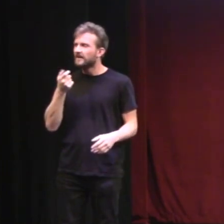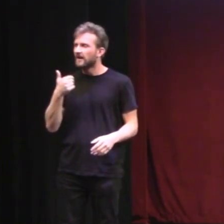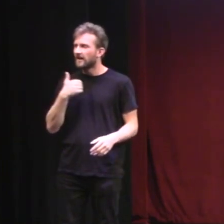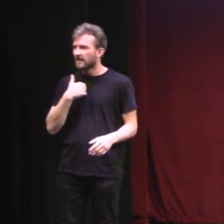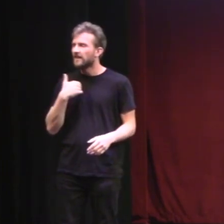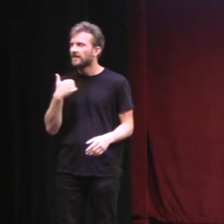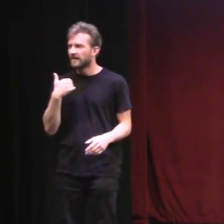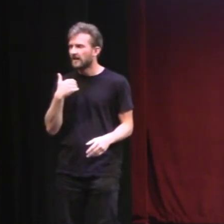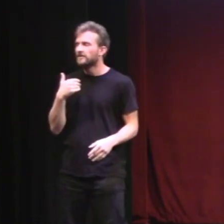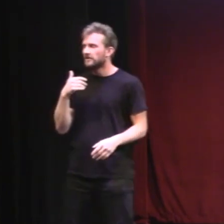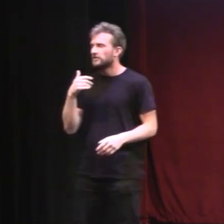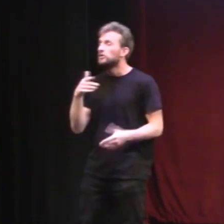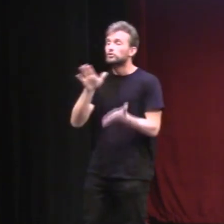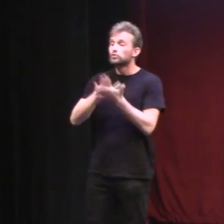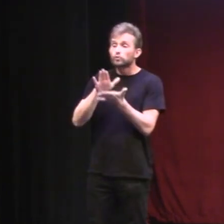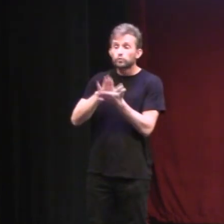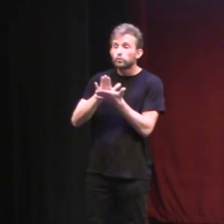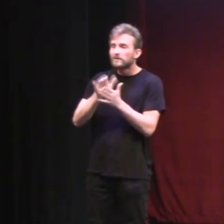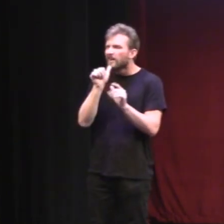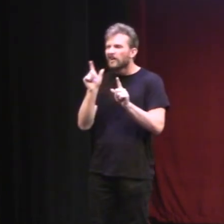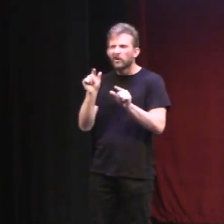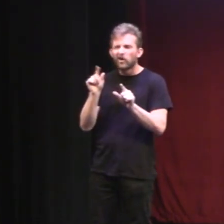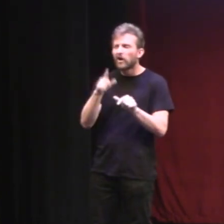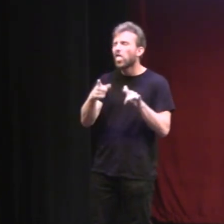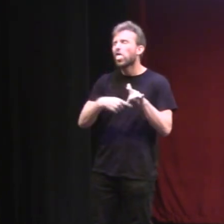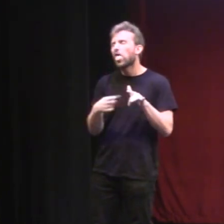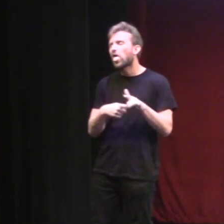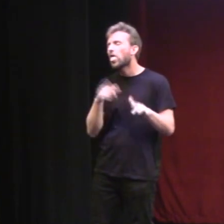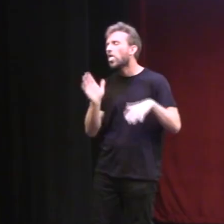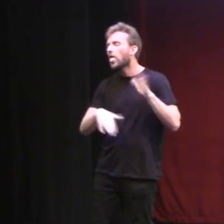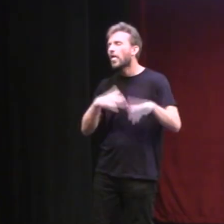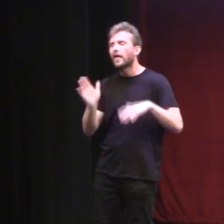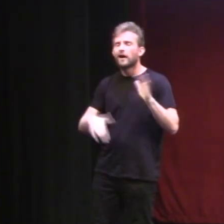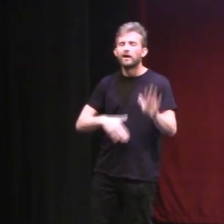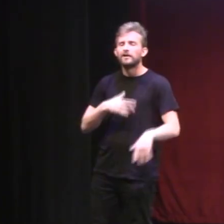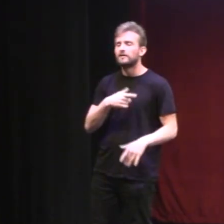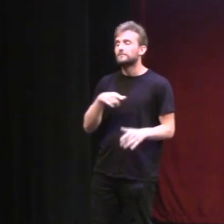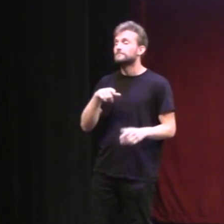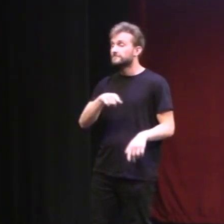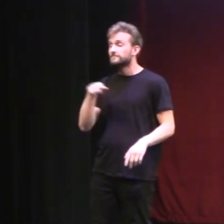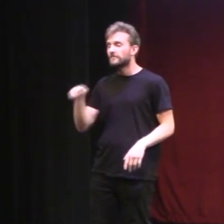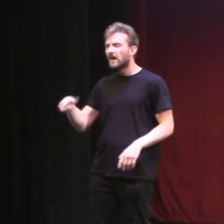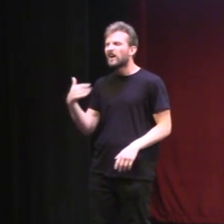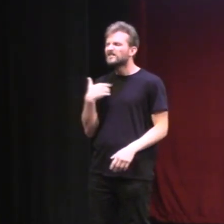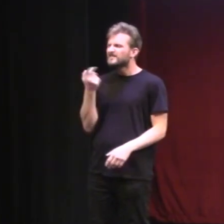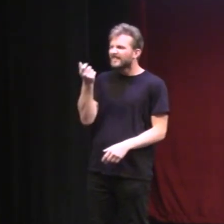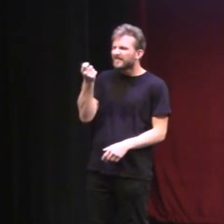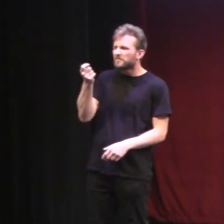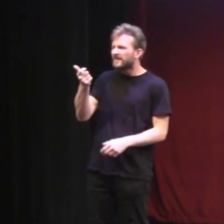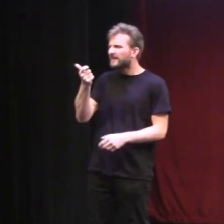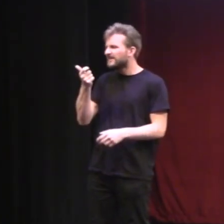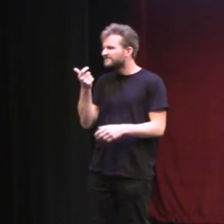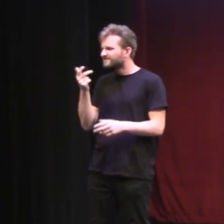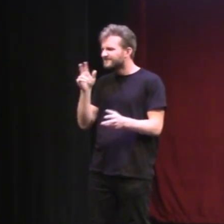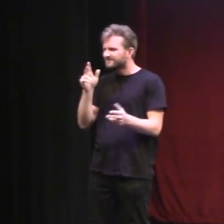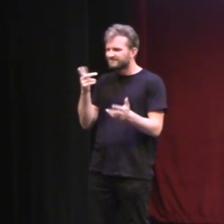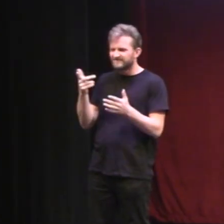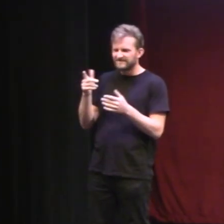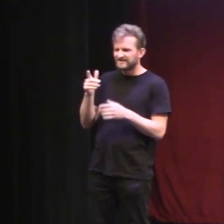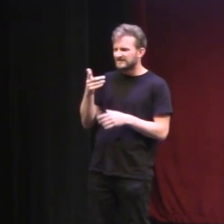family because of what they are going through with their drug addiction,